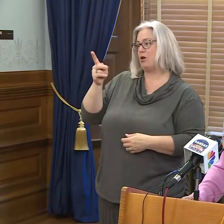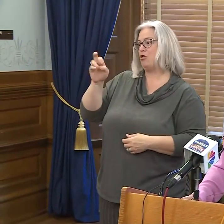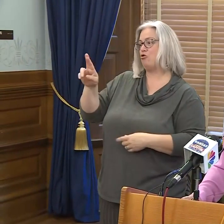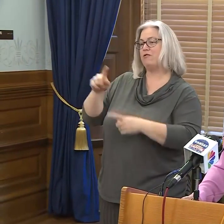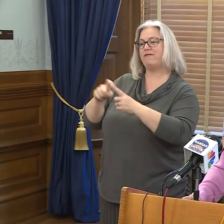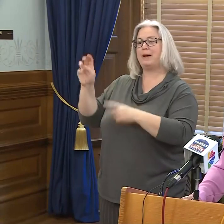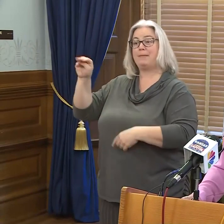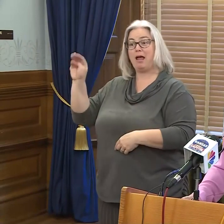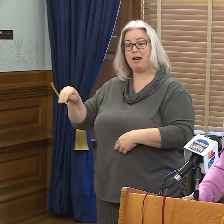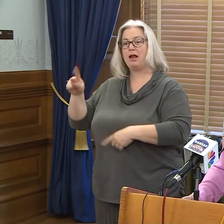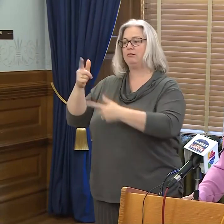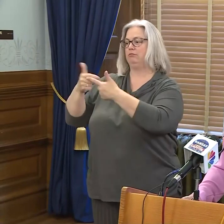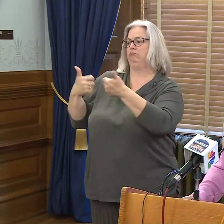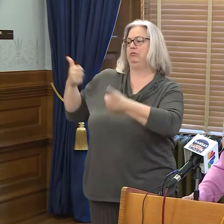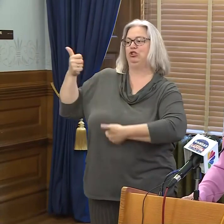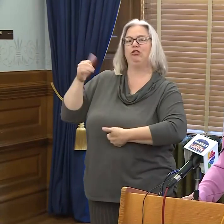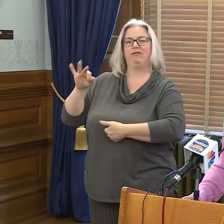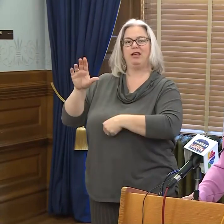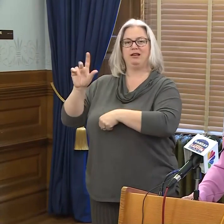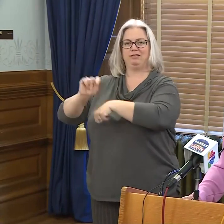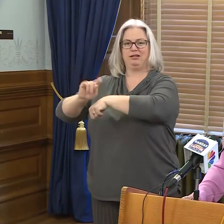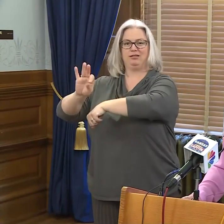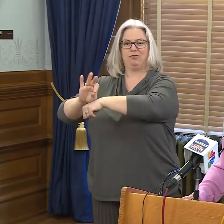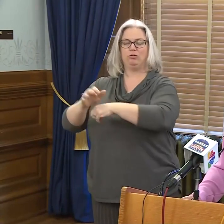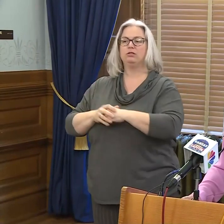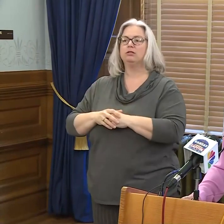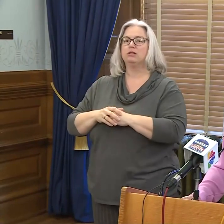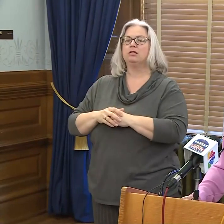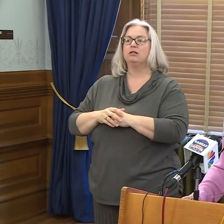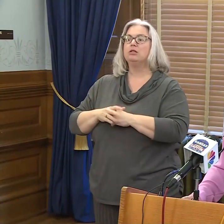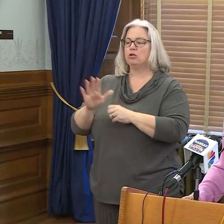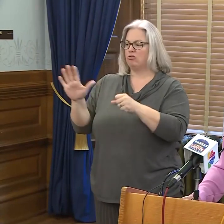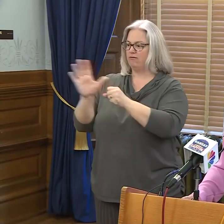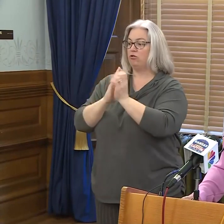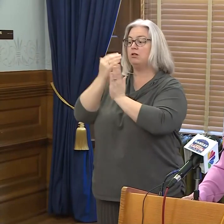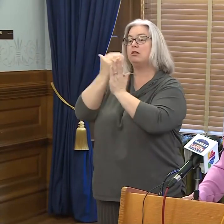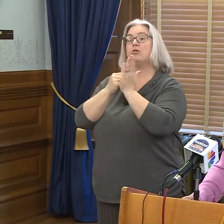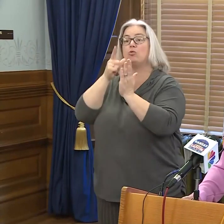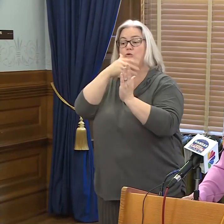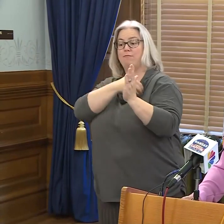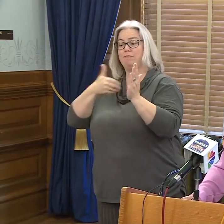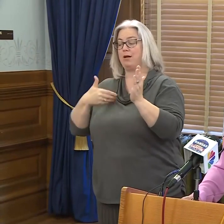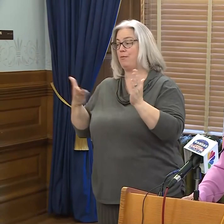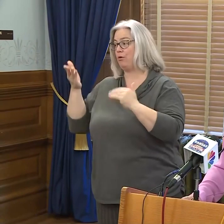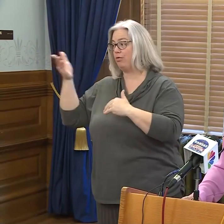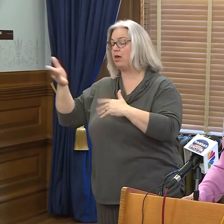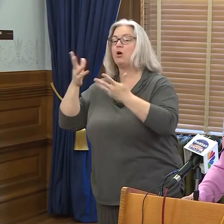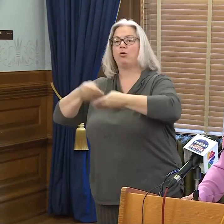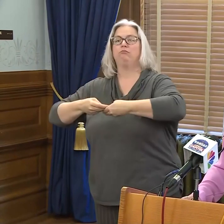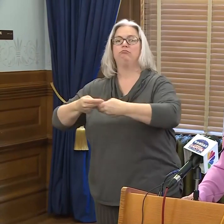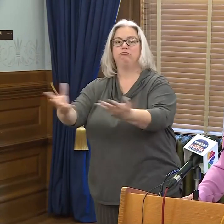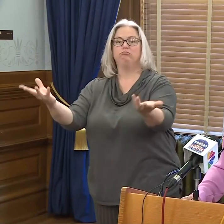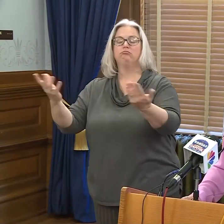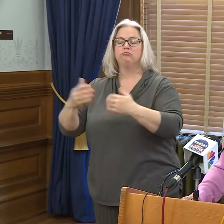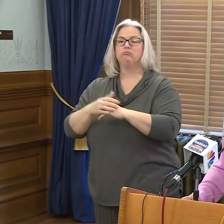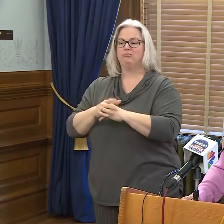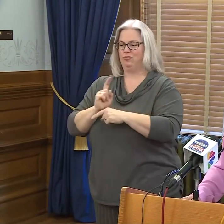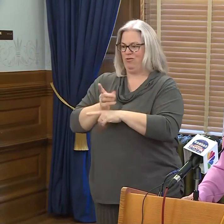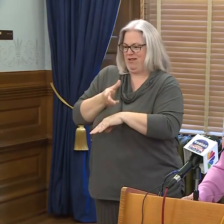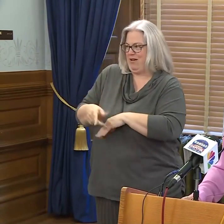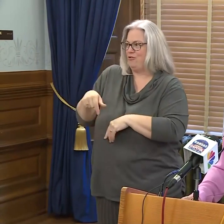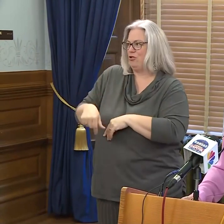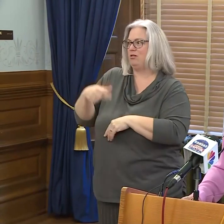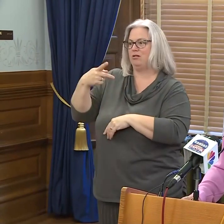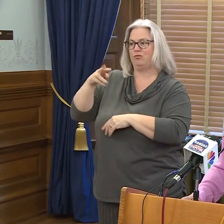as the chair of the task force. We will distribute the full list of task force membership right after this